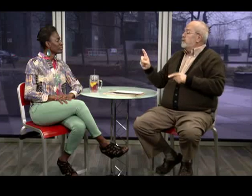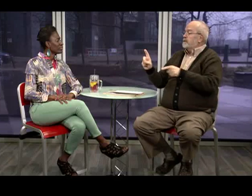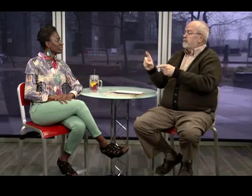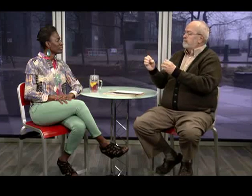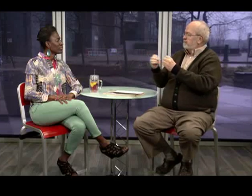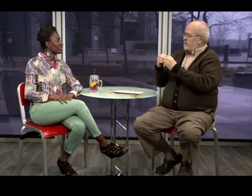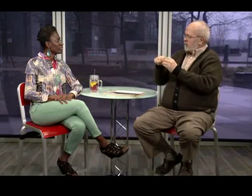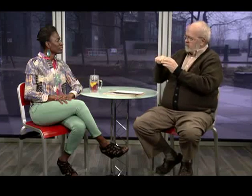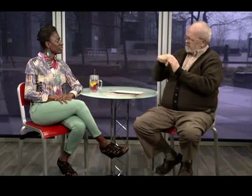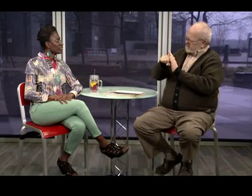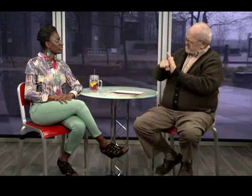lost their jobs.